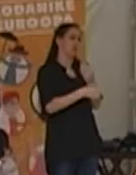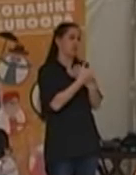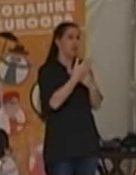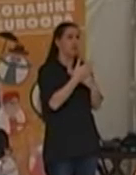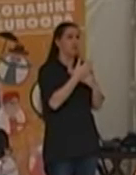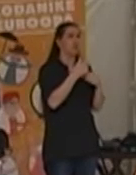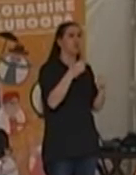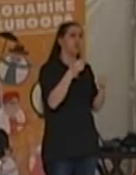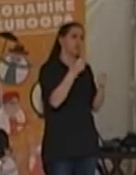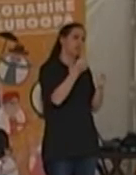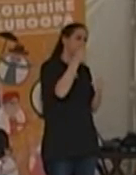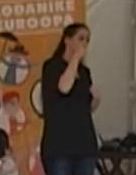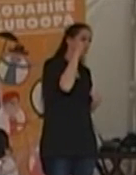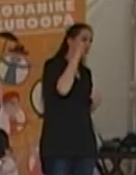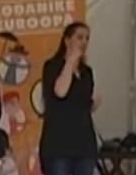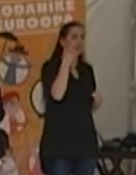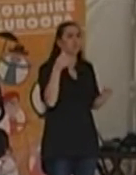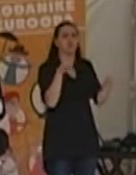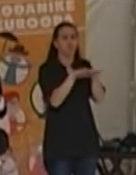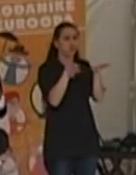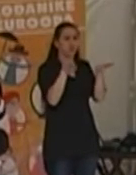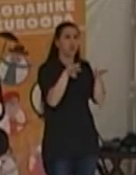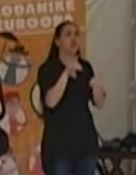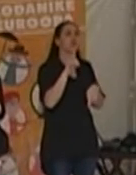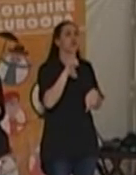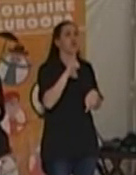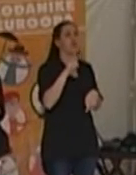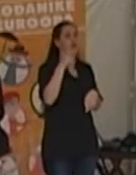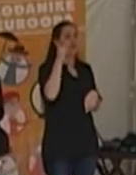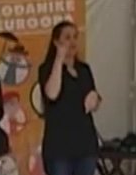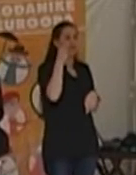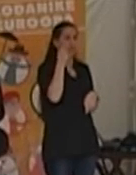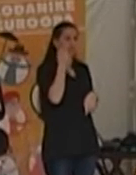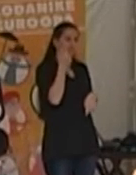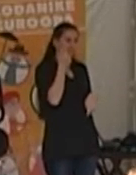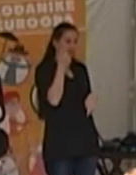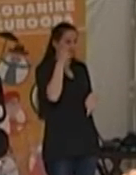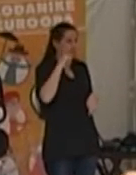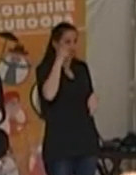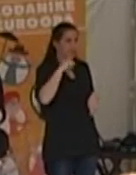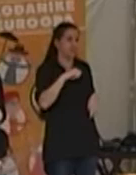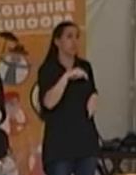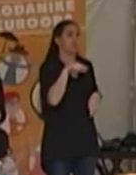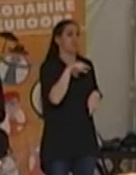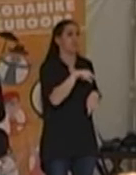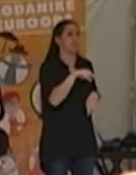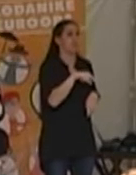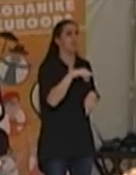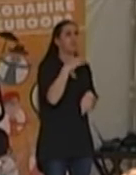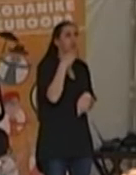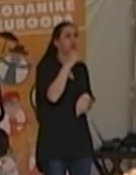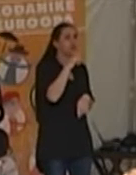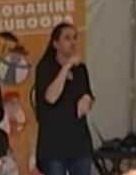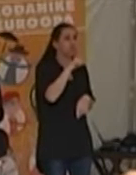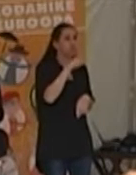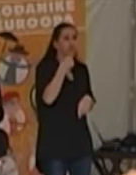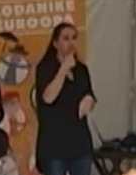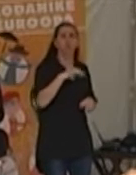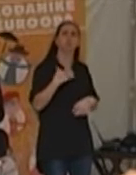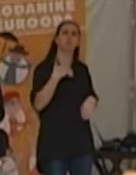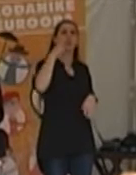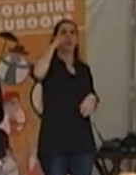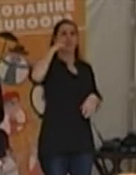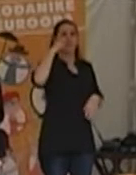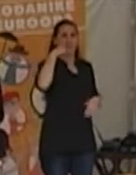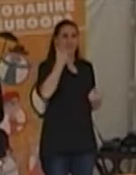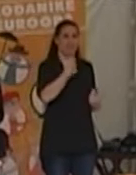But feminism, not many Danes certainly will proclaim themselves as feminists when I arrived in 2013.